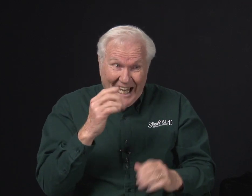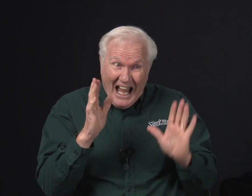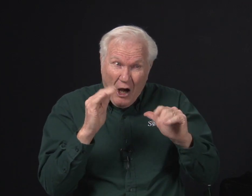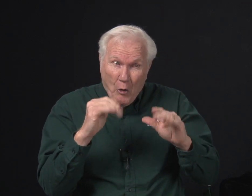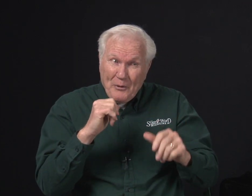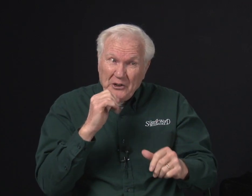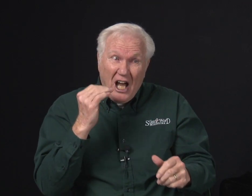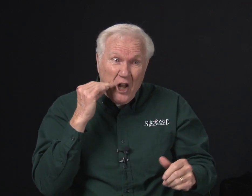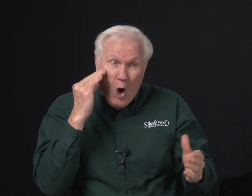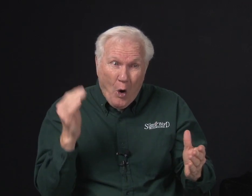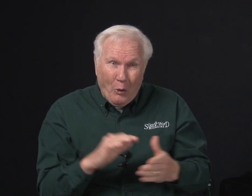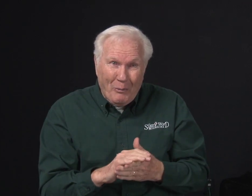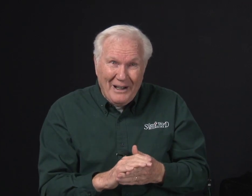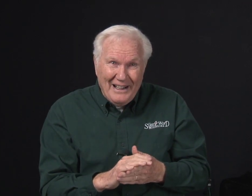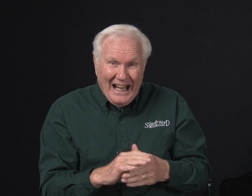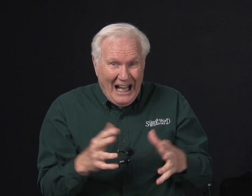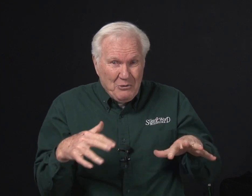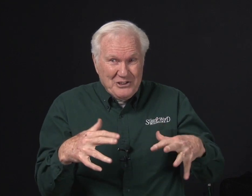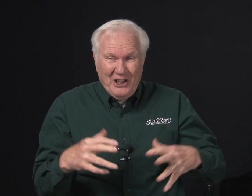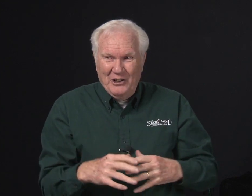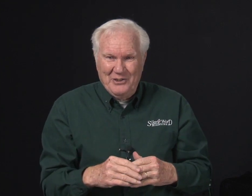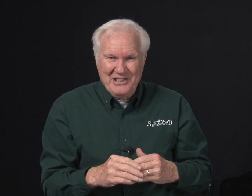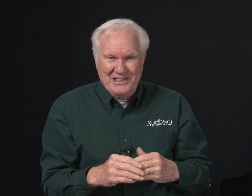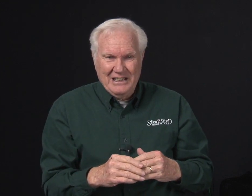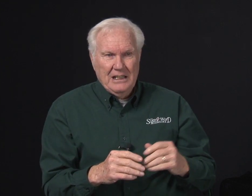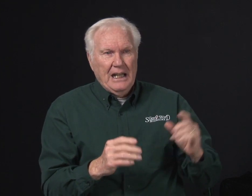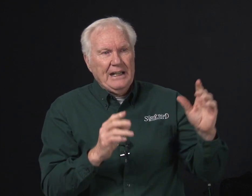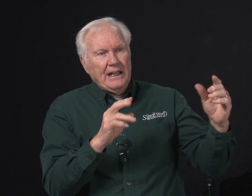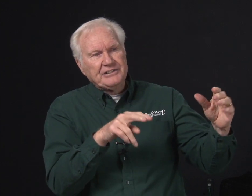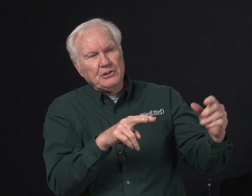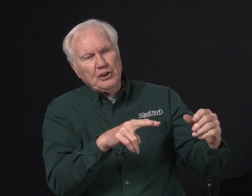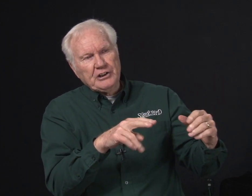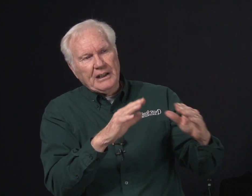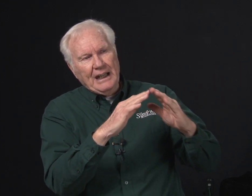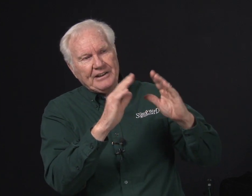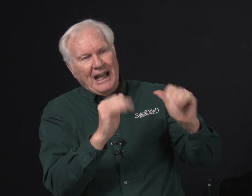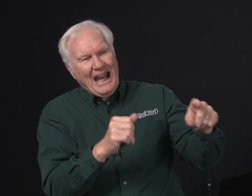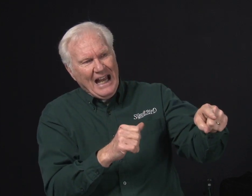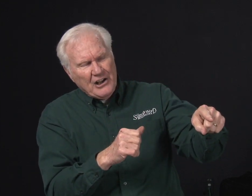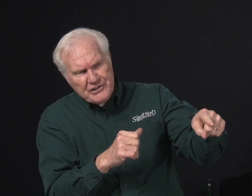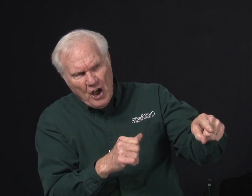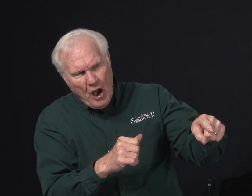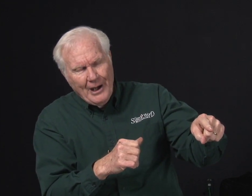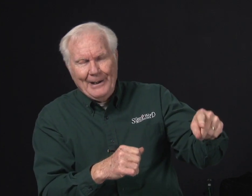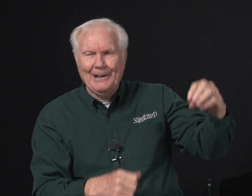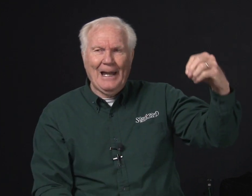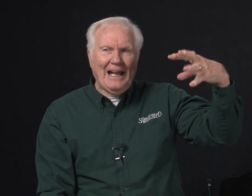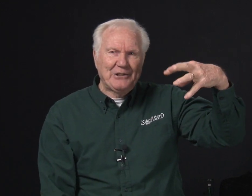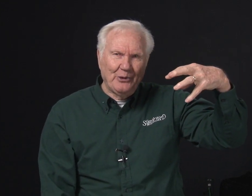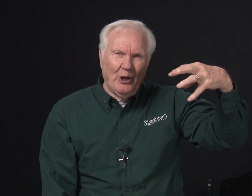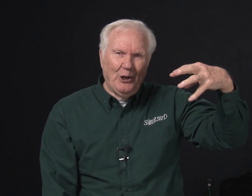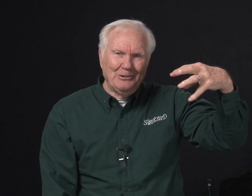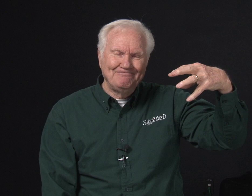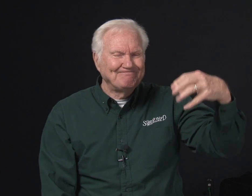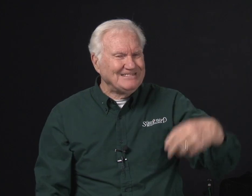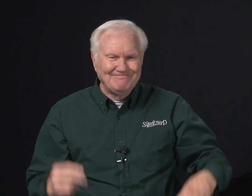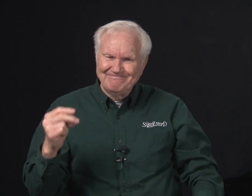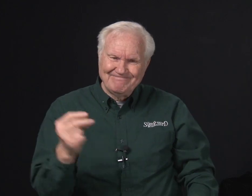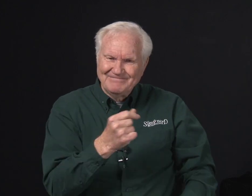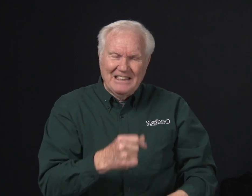I hope they're not home. I was nervous. And I looked at the house, lights were on.